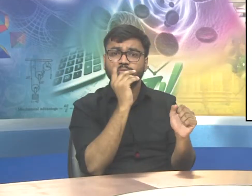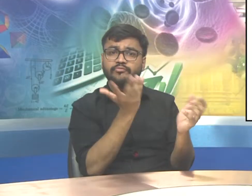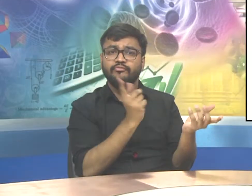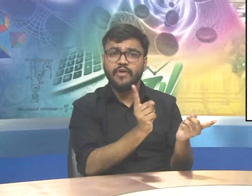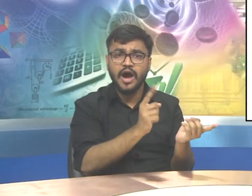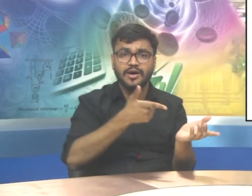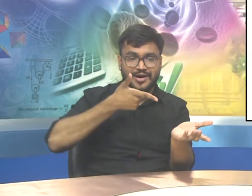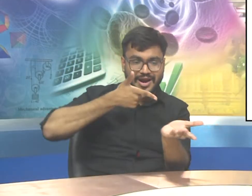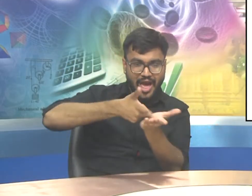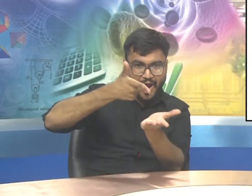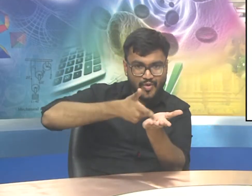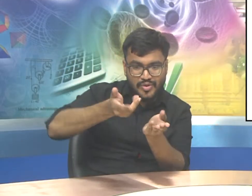water.